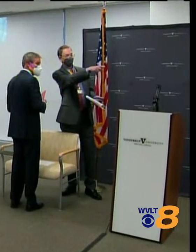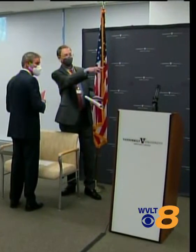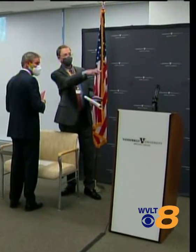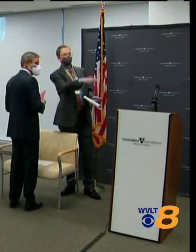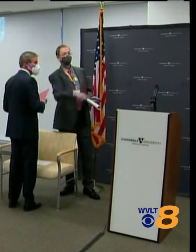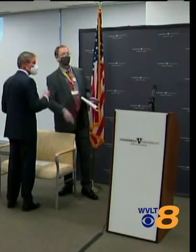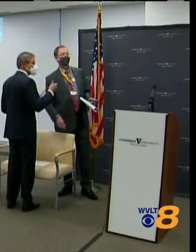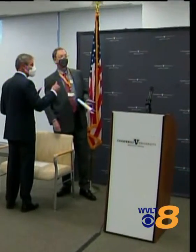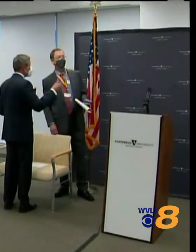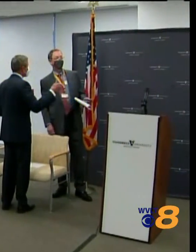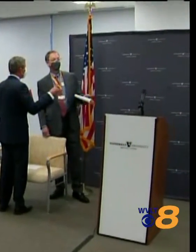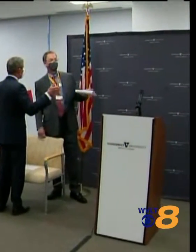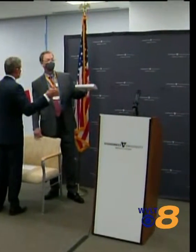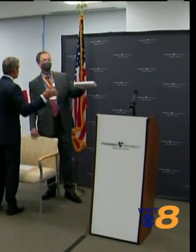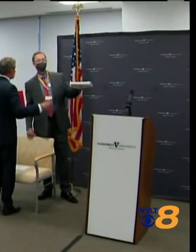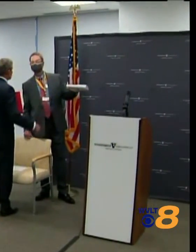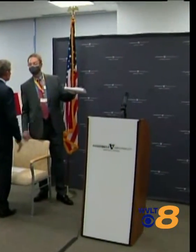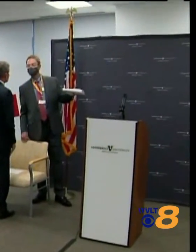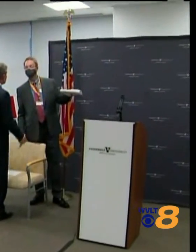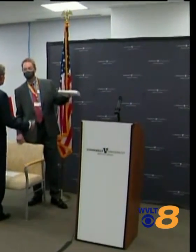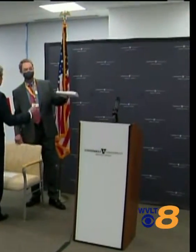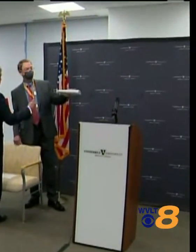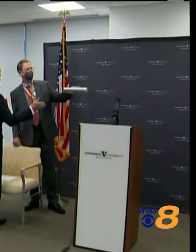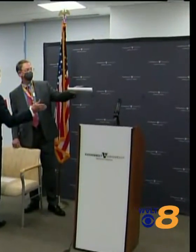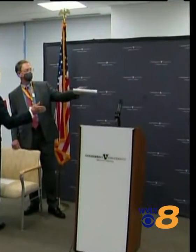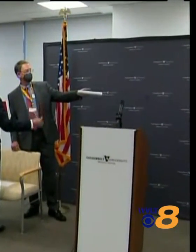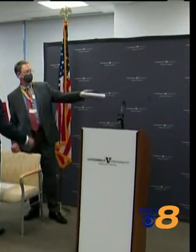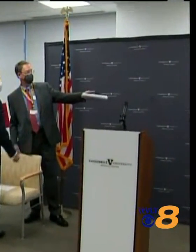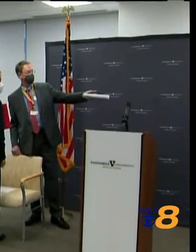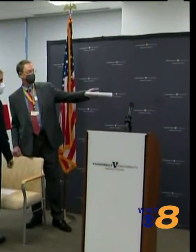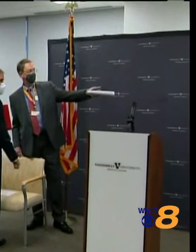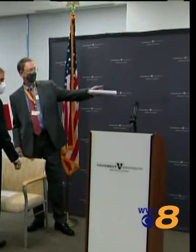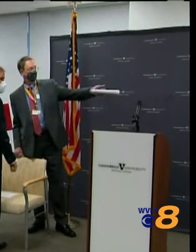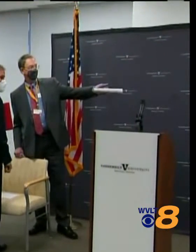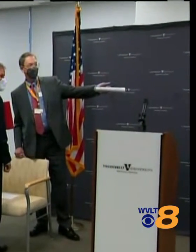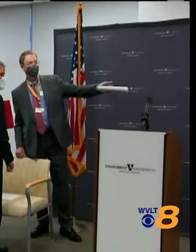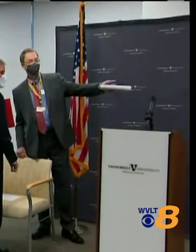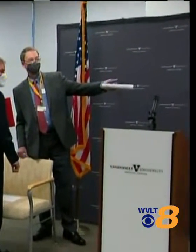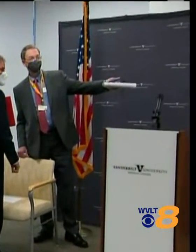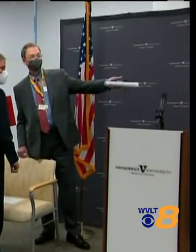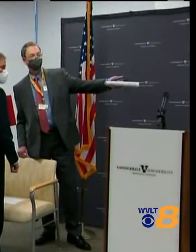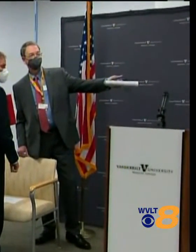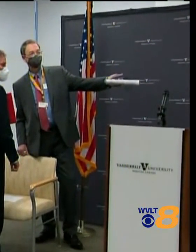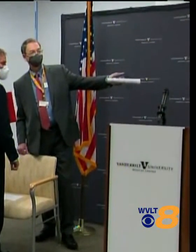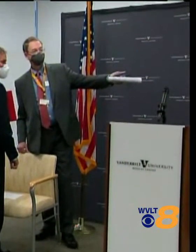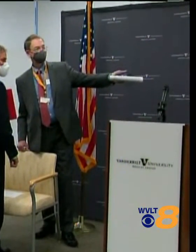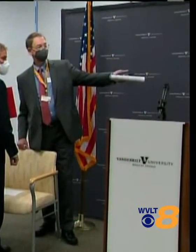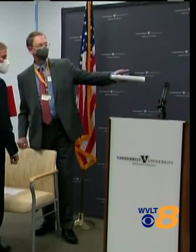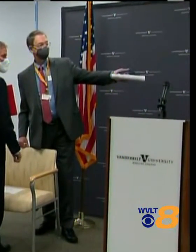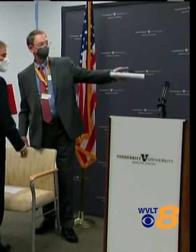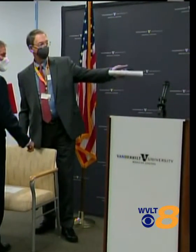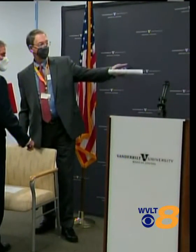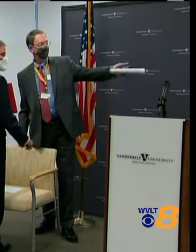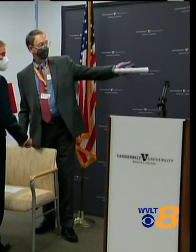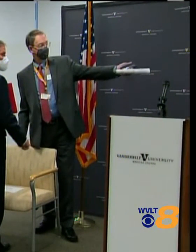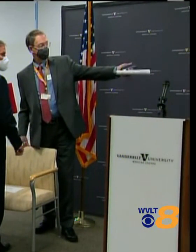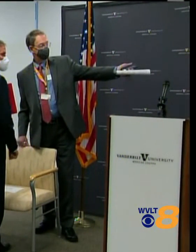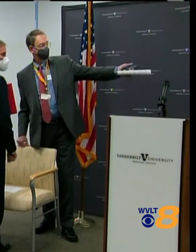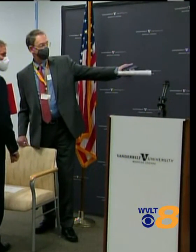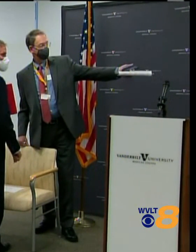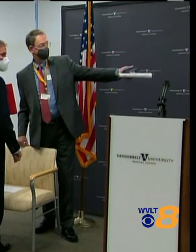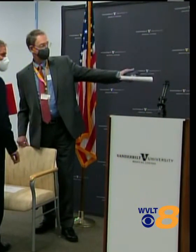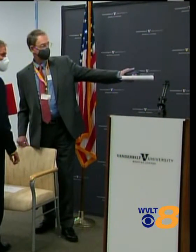chair so we can acknowledge them when the time is right for them to? Yes, sir. They're going to be, we've got our chief nursing officer who